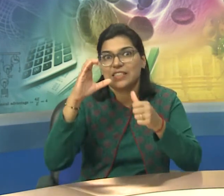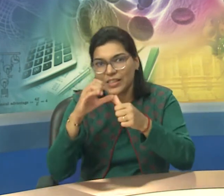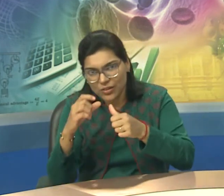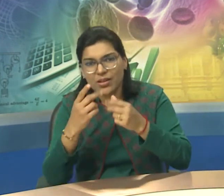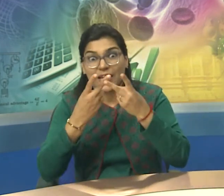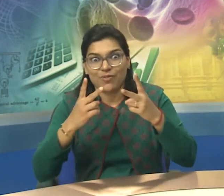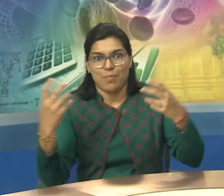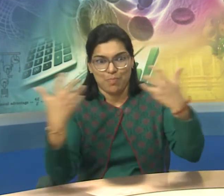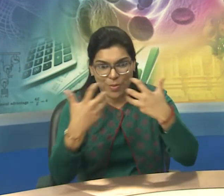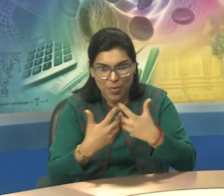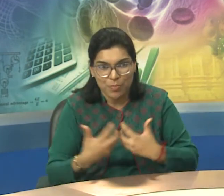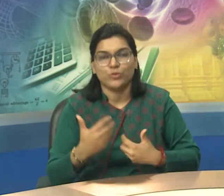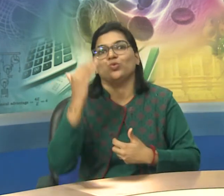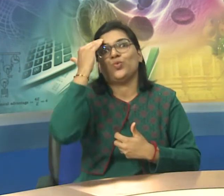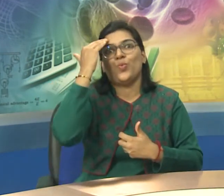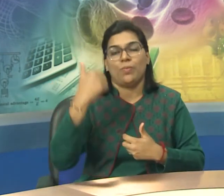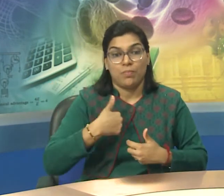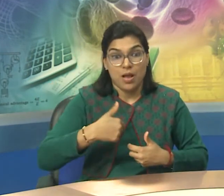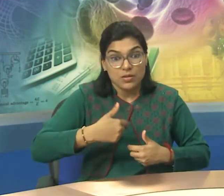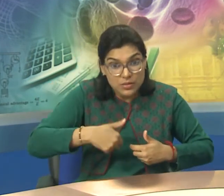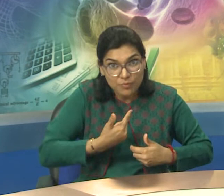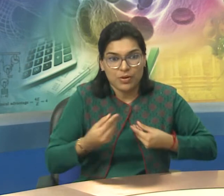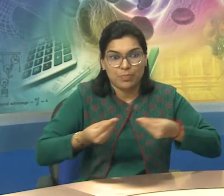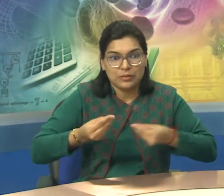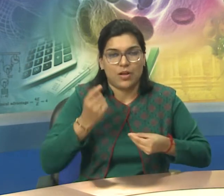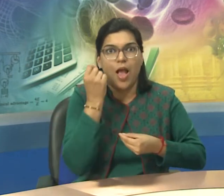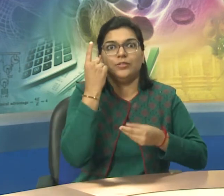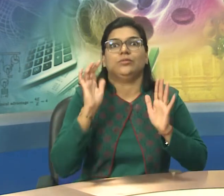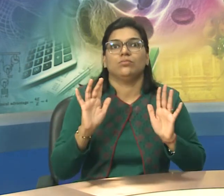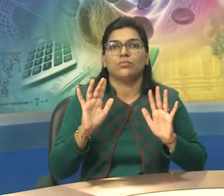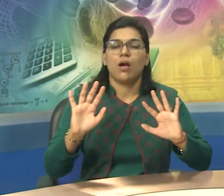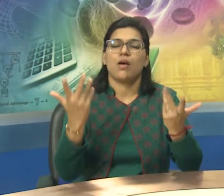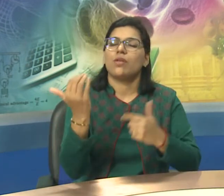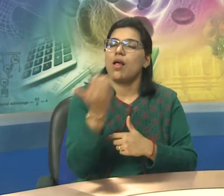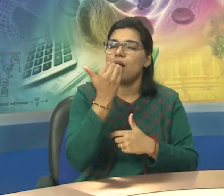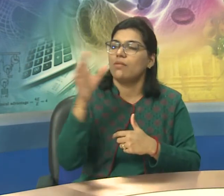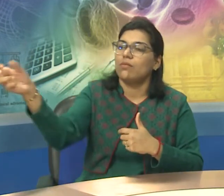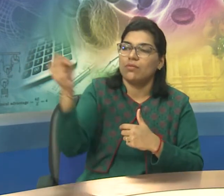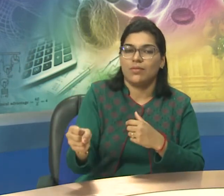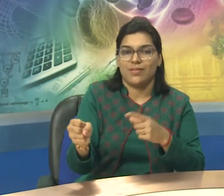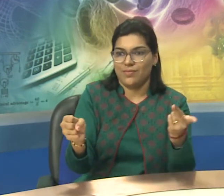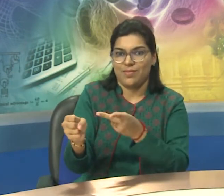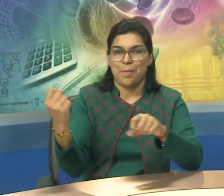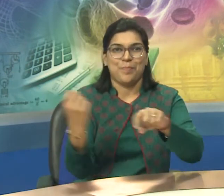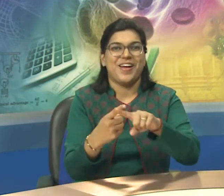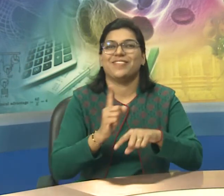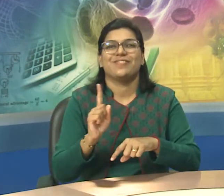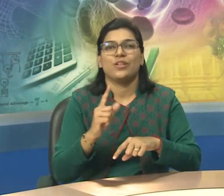It is very important to understand the problem by yourself rather than calling the one and wasting your time and money also.